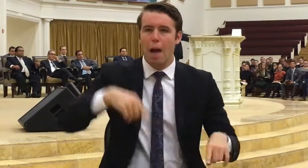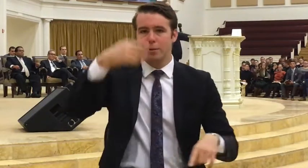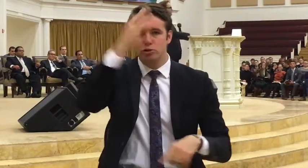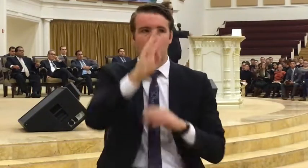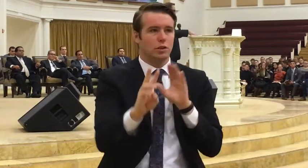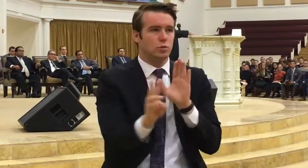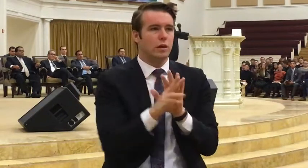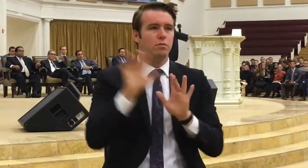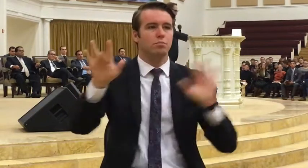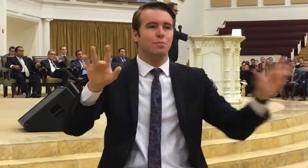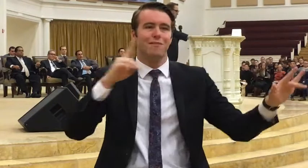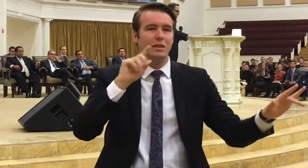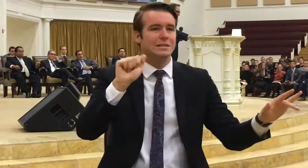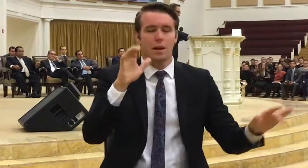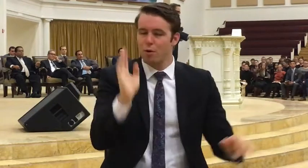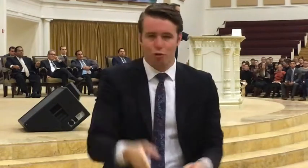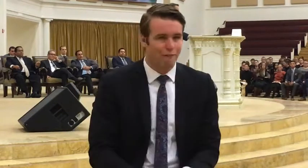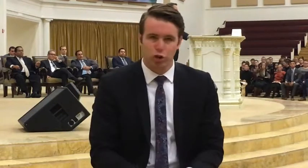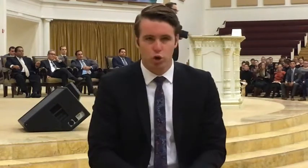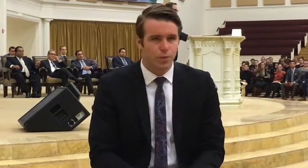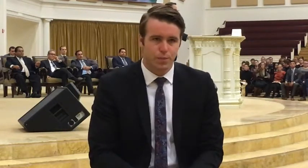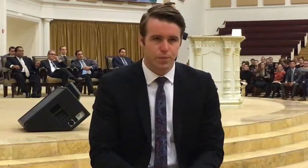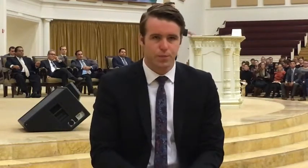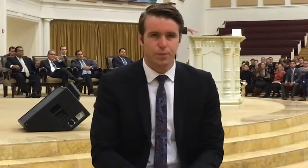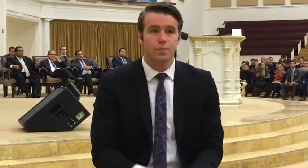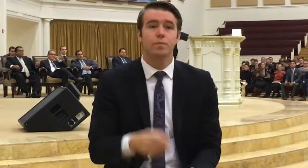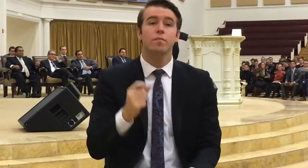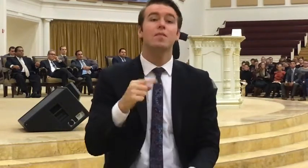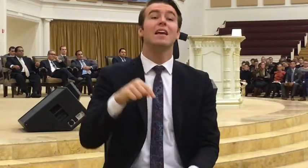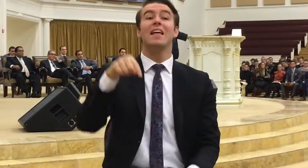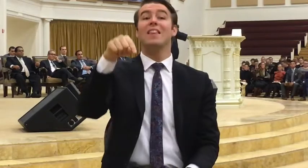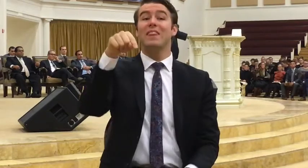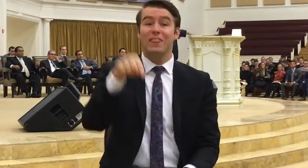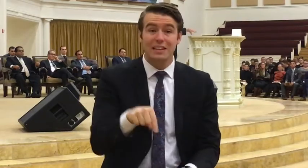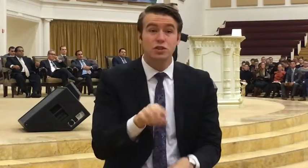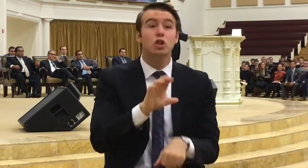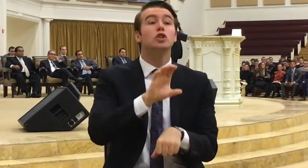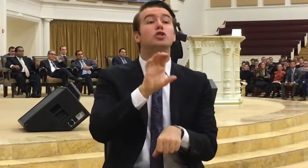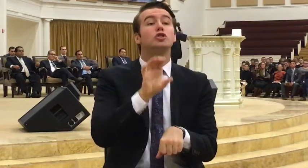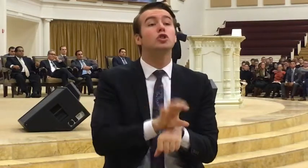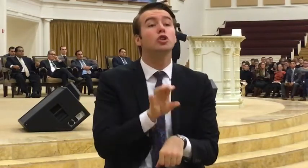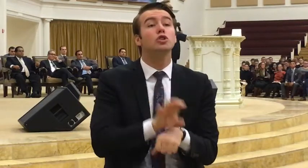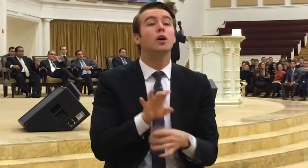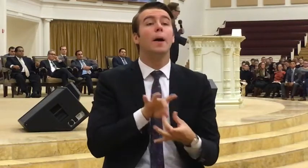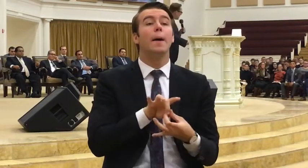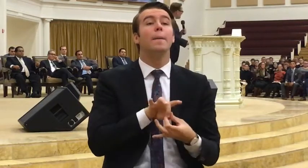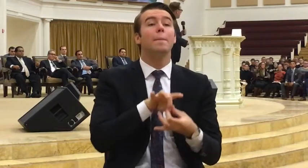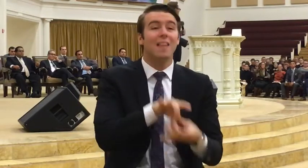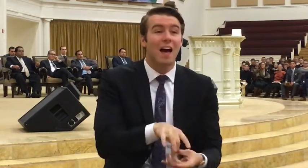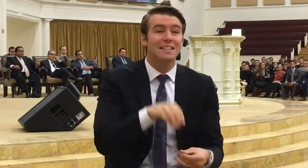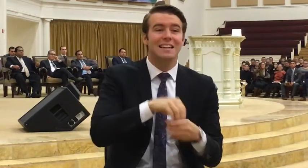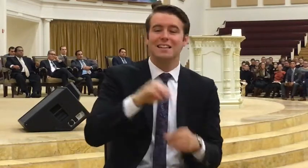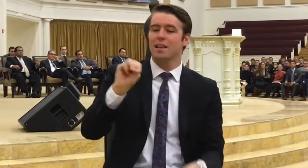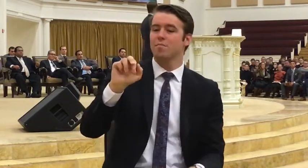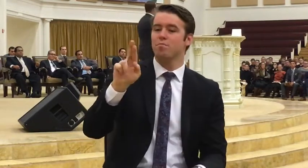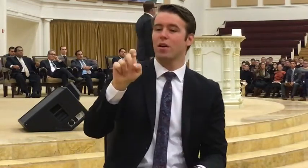will for Sacramento. This church belongs in the